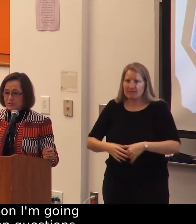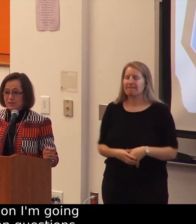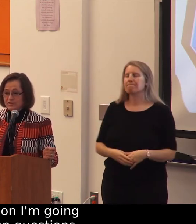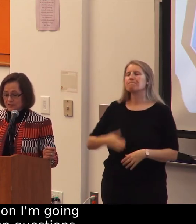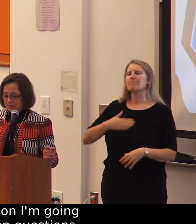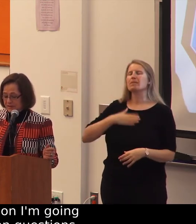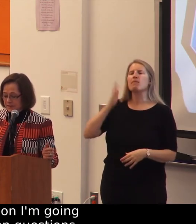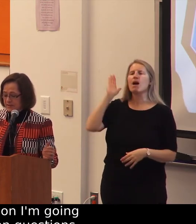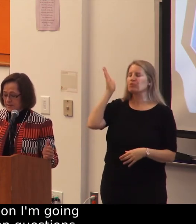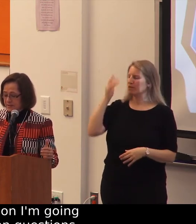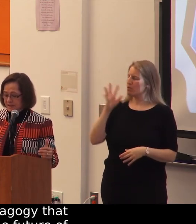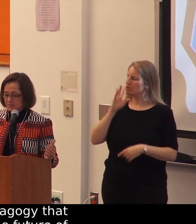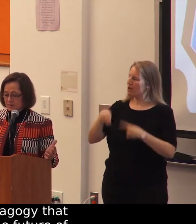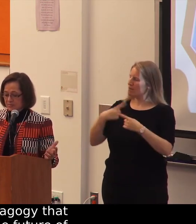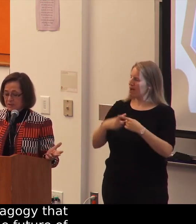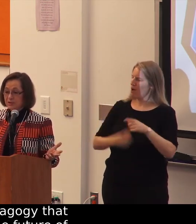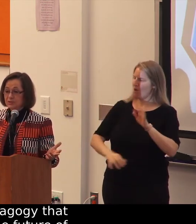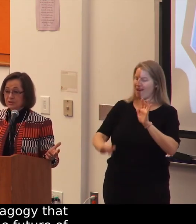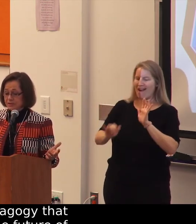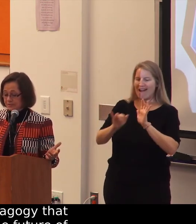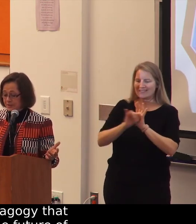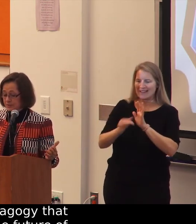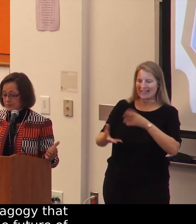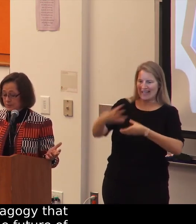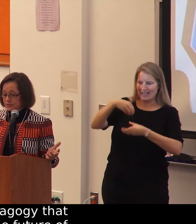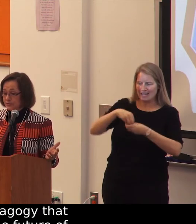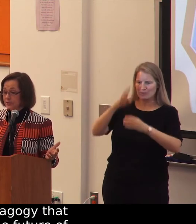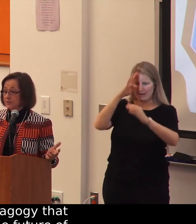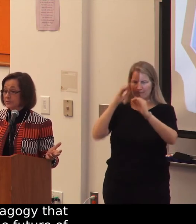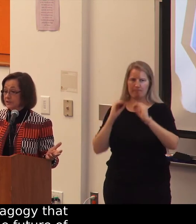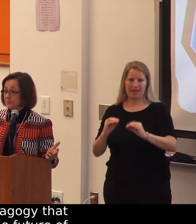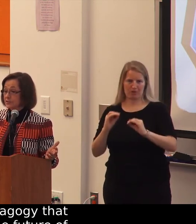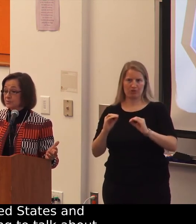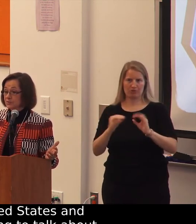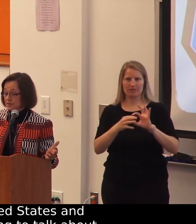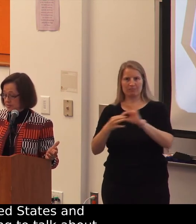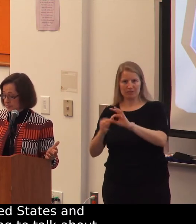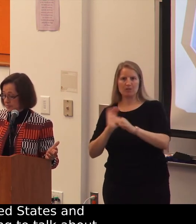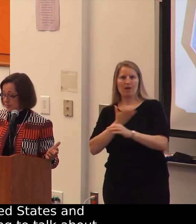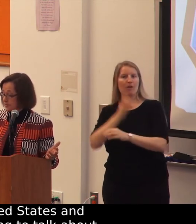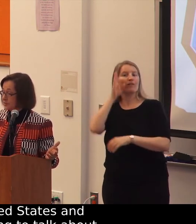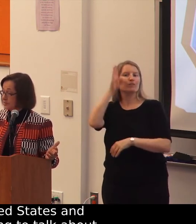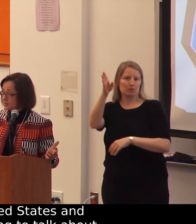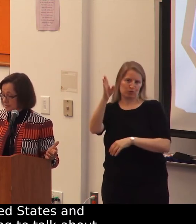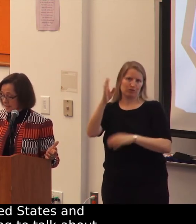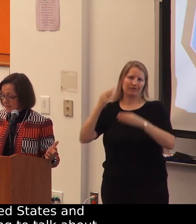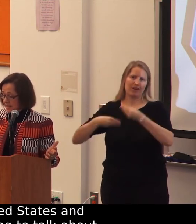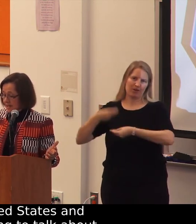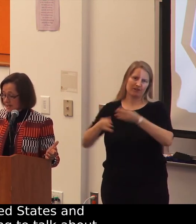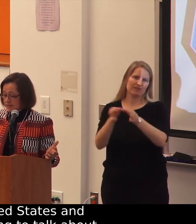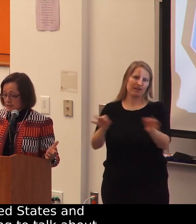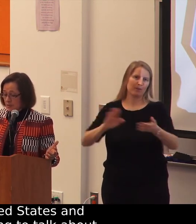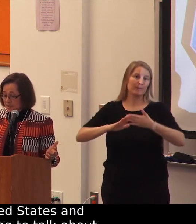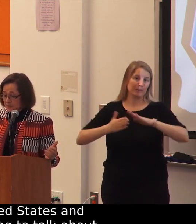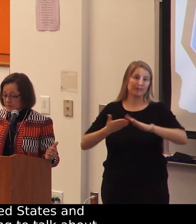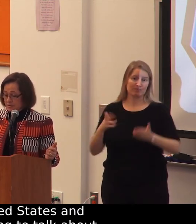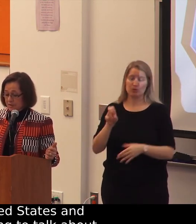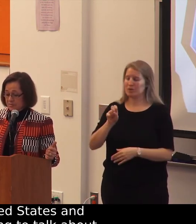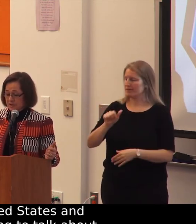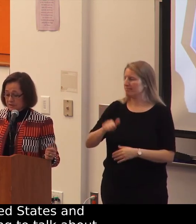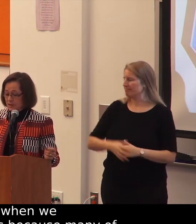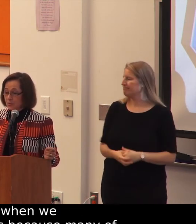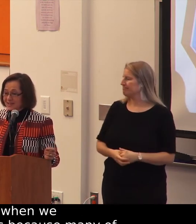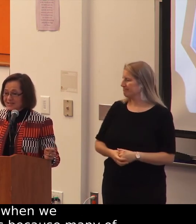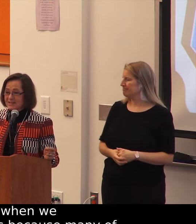focus on questions of identity, engagement, and pedagogy that affect the future of heritage language communities in the United States. And what I'm going to